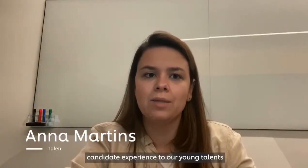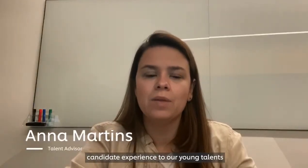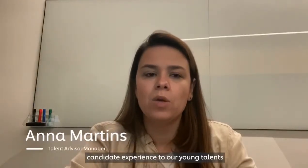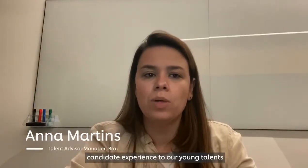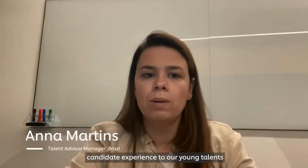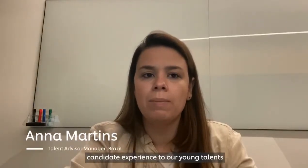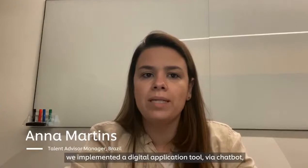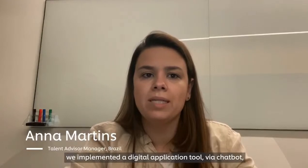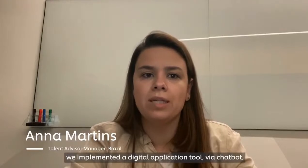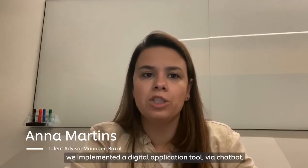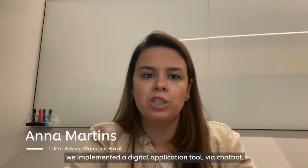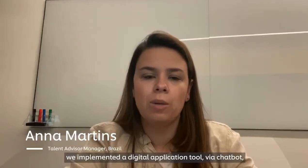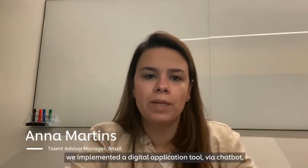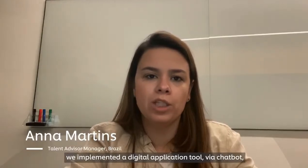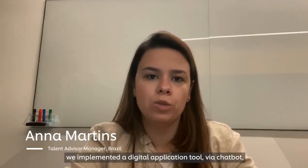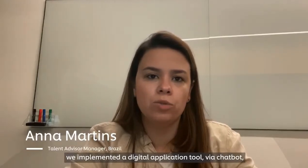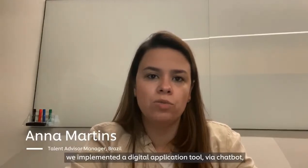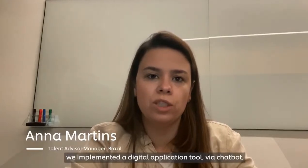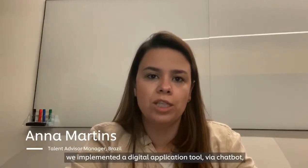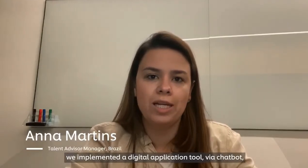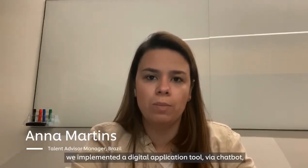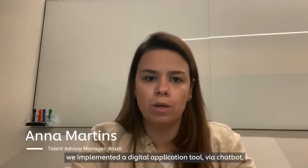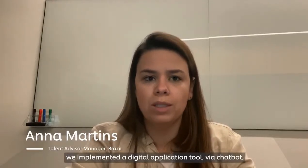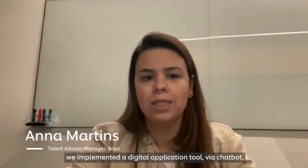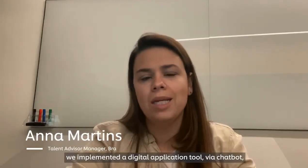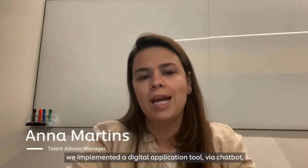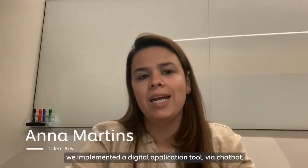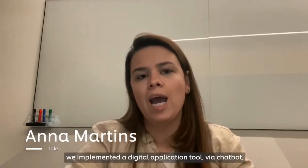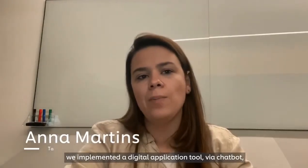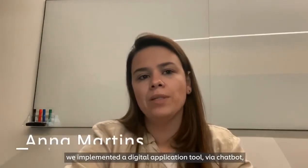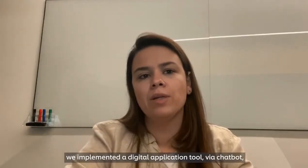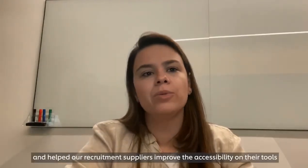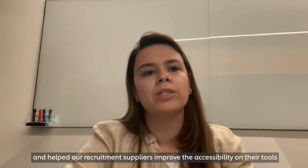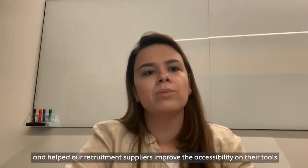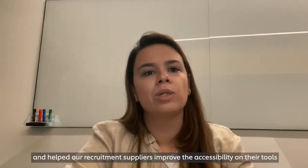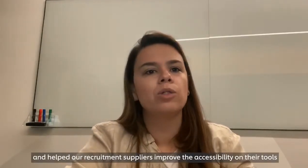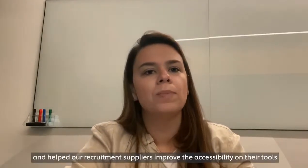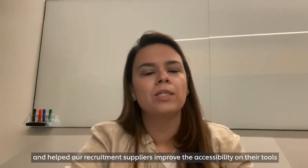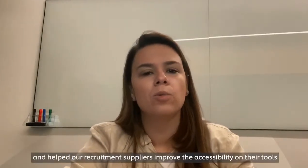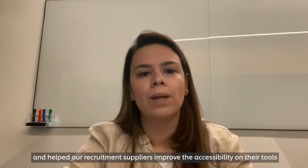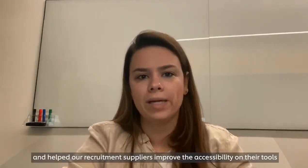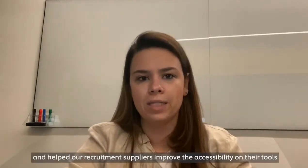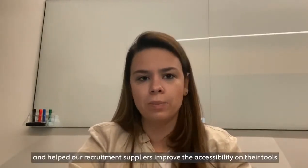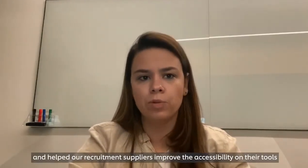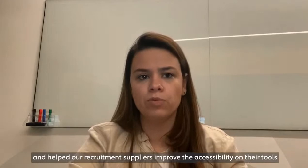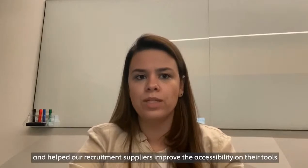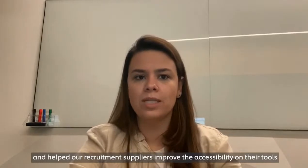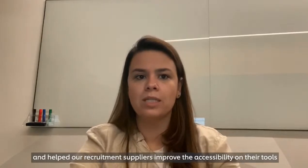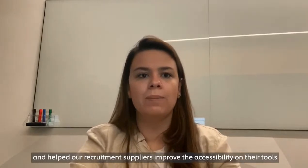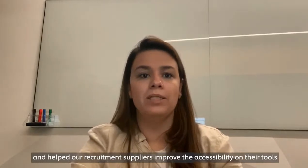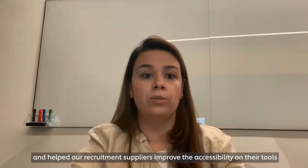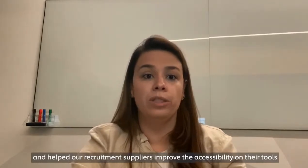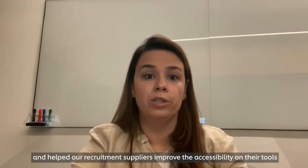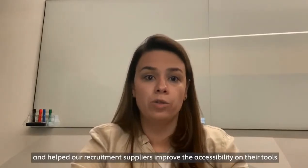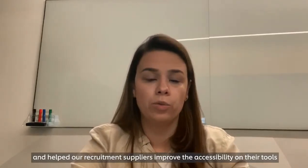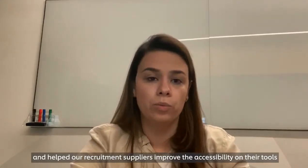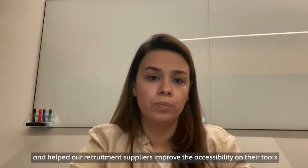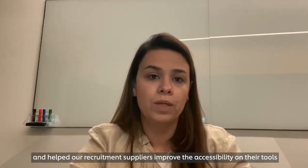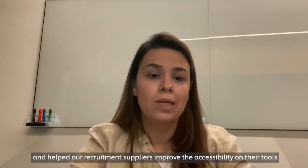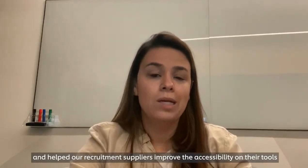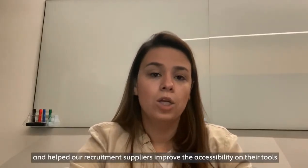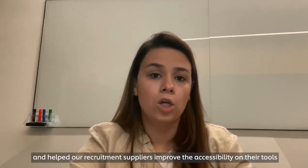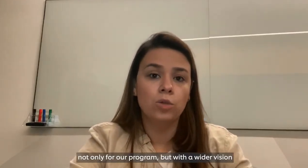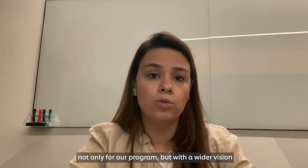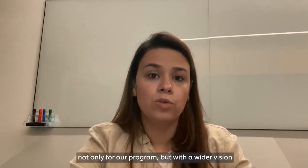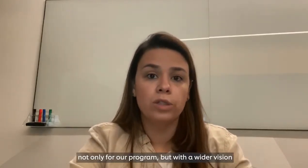young talents. We implemented a digital application tool, the chatbot, and helped our recruitment suppliers improve the accessibility on theirs